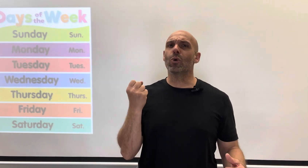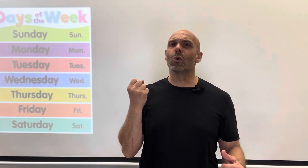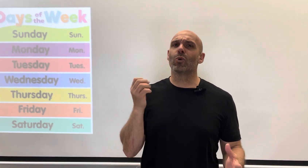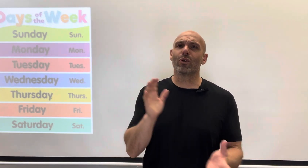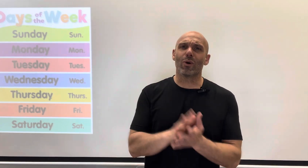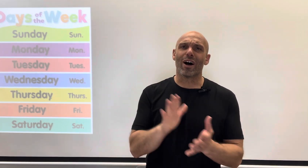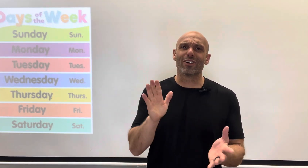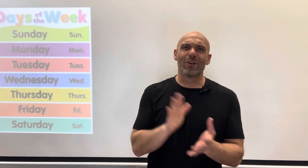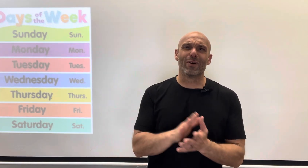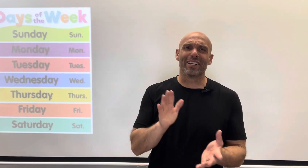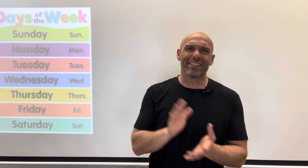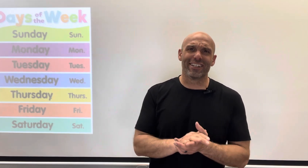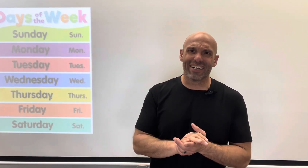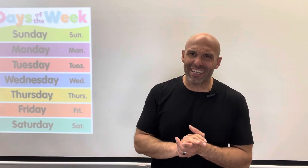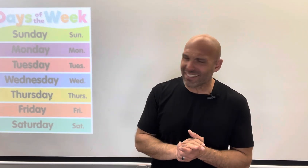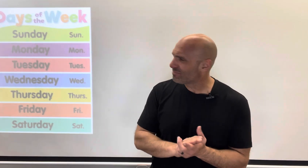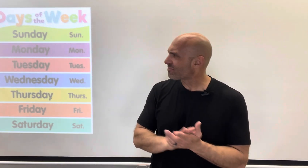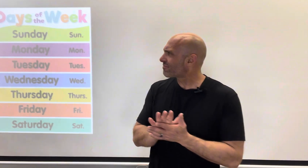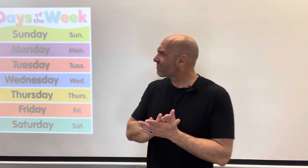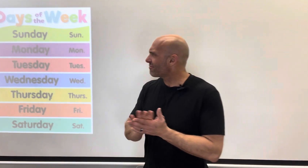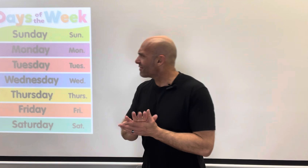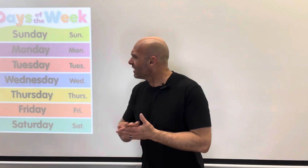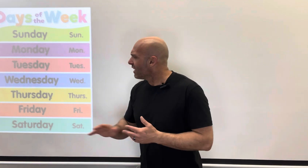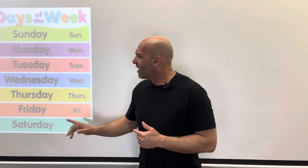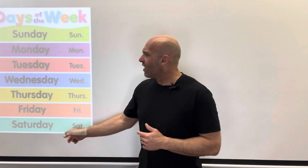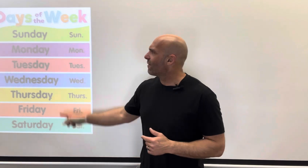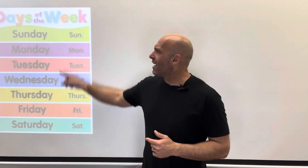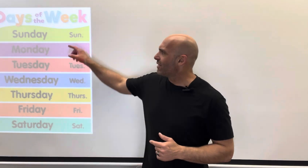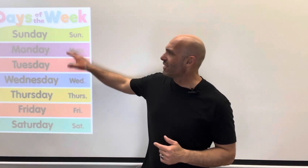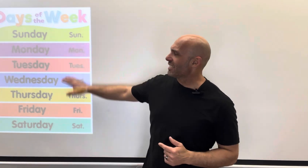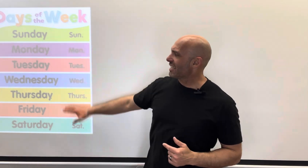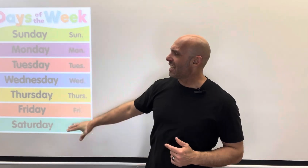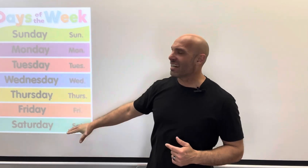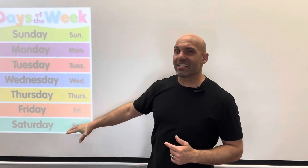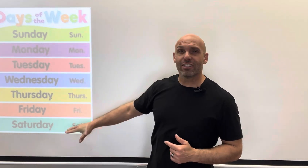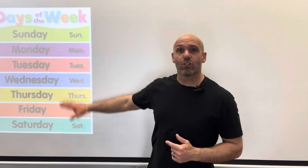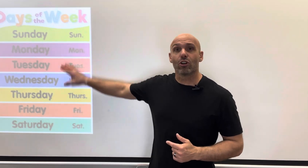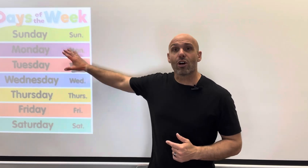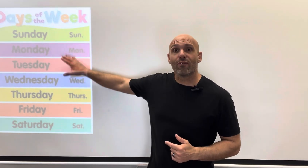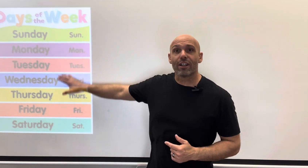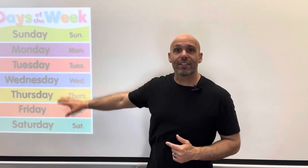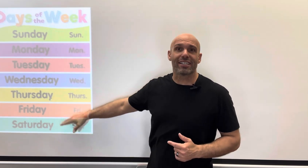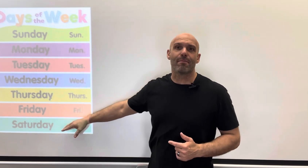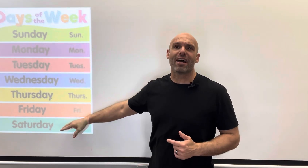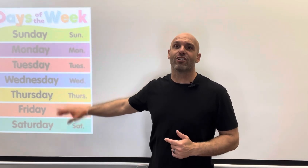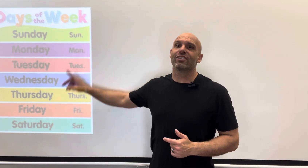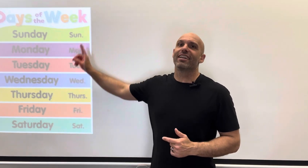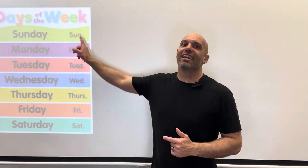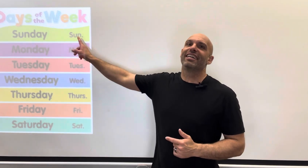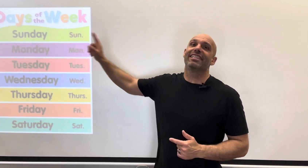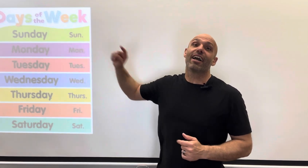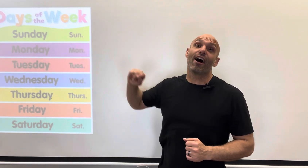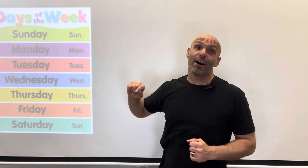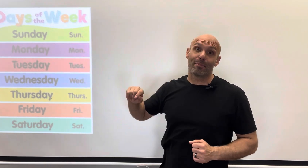Ooh, you are doing good. All right, the reason I did those all follow the same pattern. Sunday is the